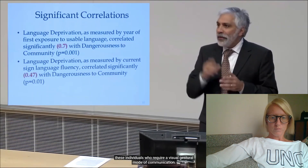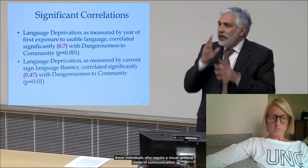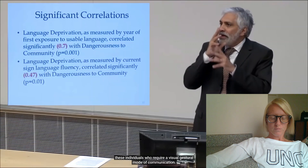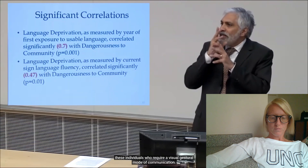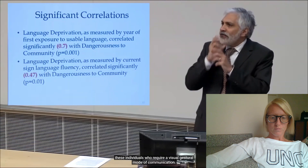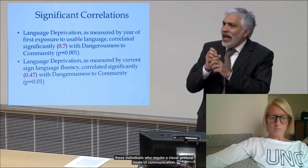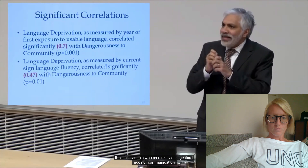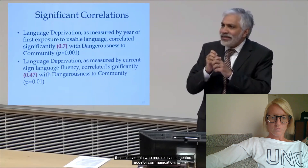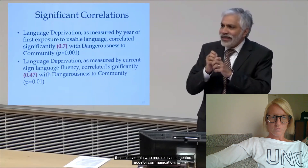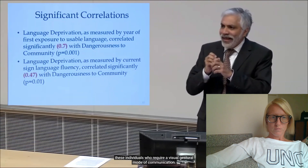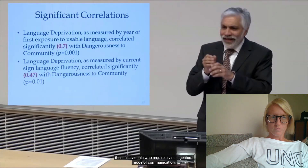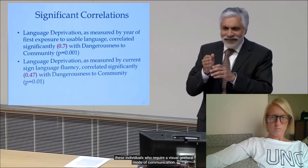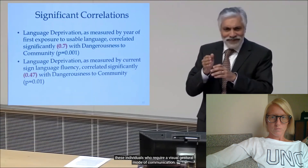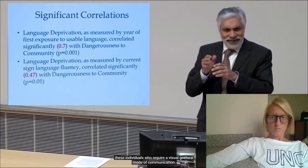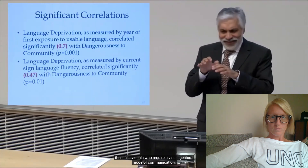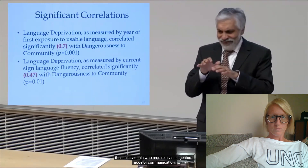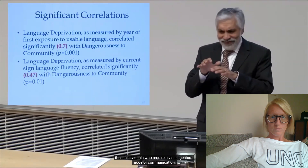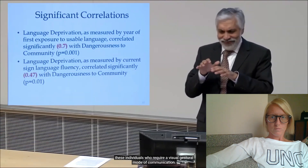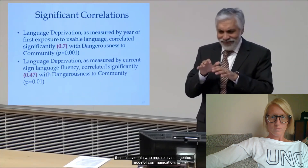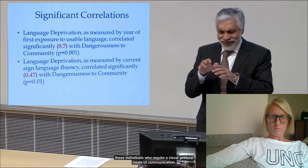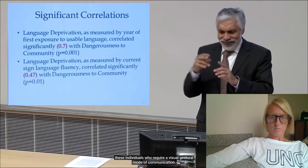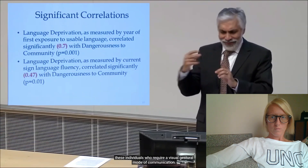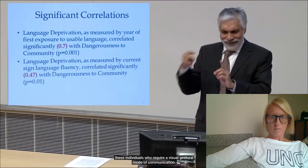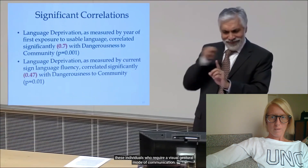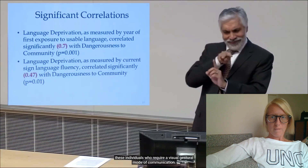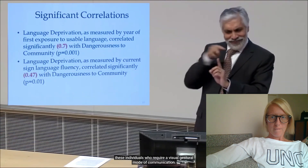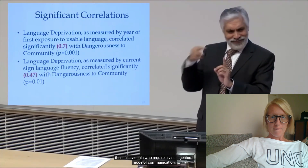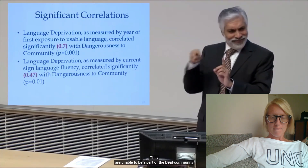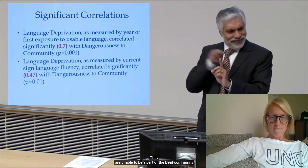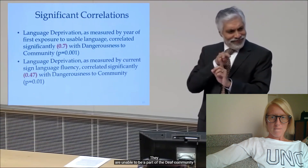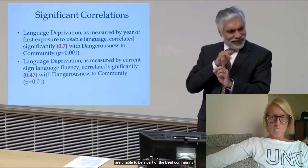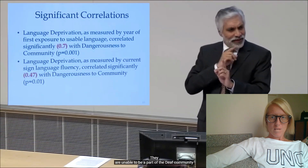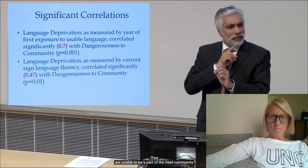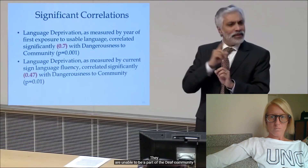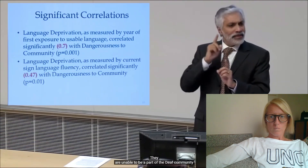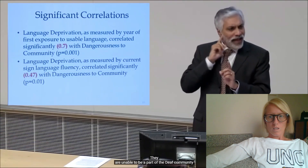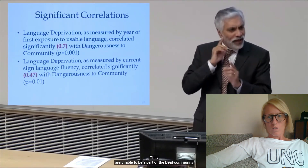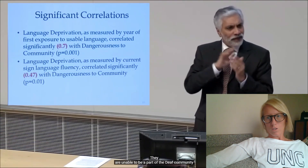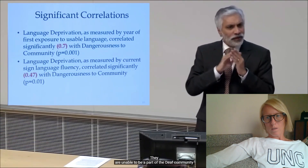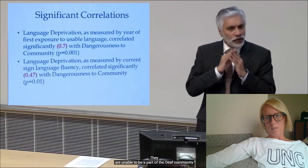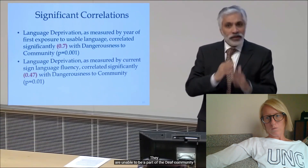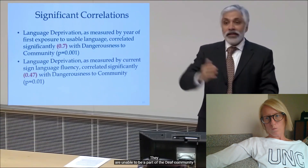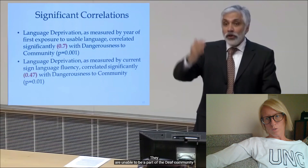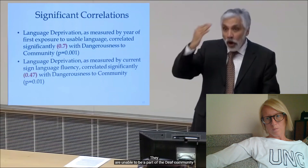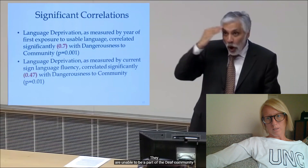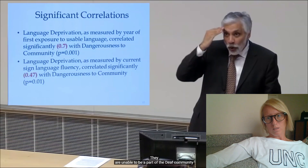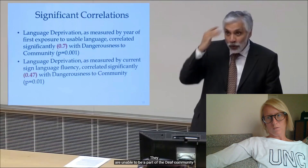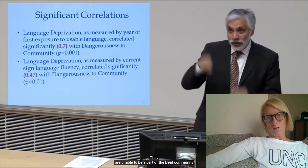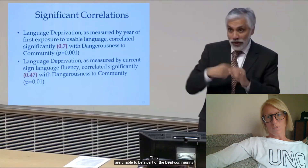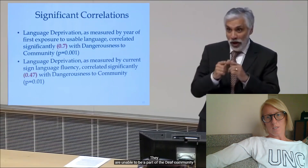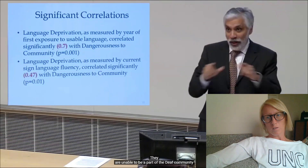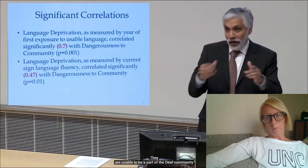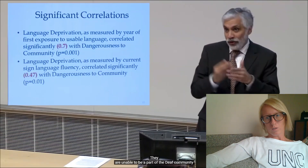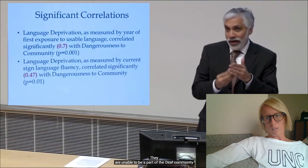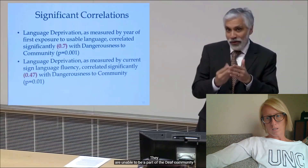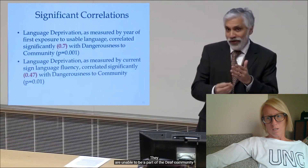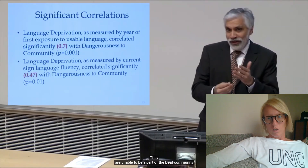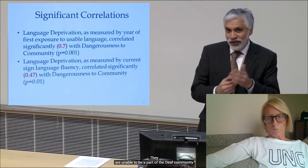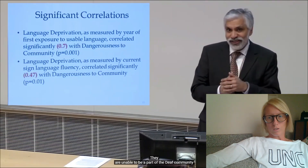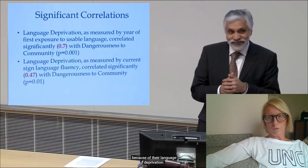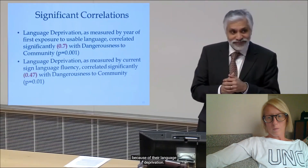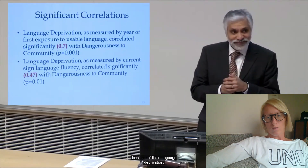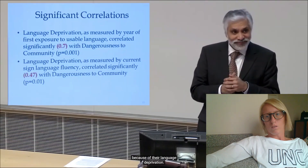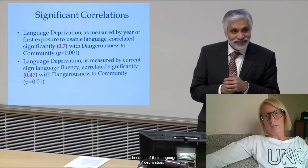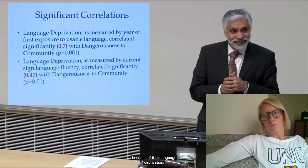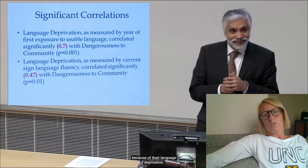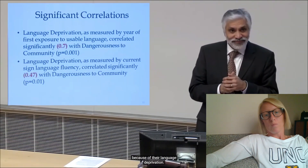individuals who require a visual gestural mode of communication. They're unable There's to many different perspectives on the be a deaf part of the community. deaf We